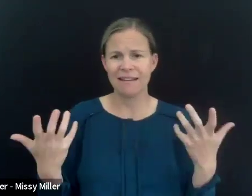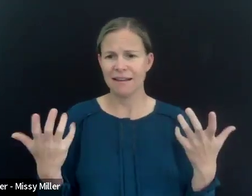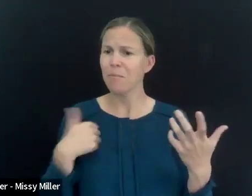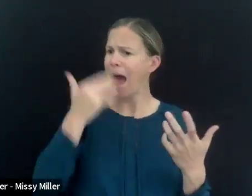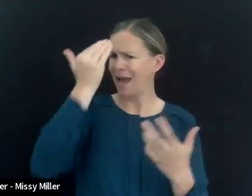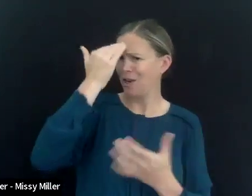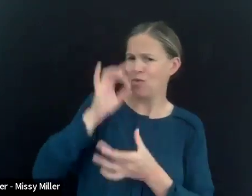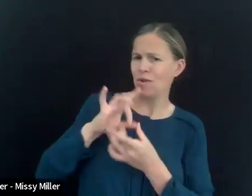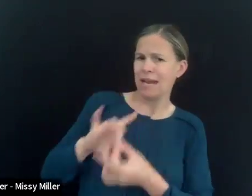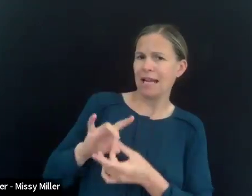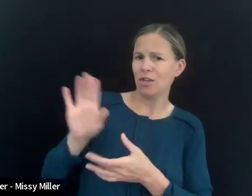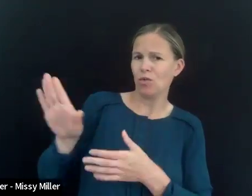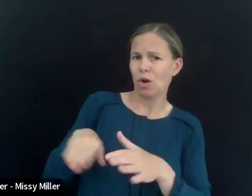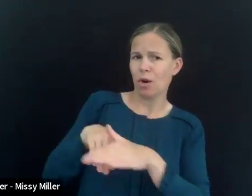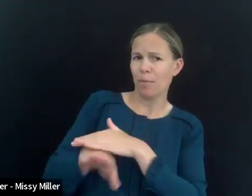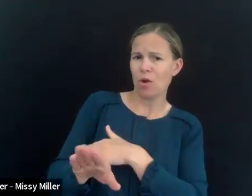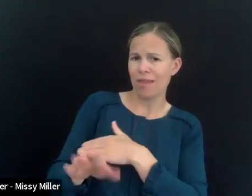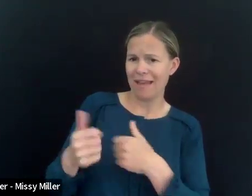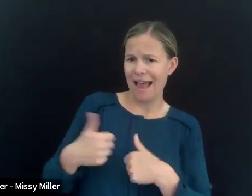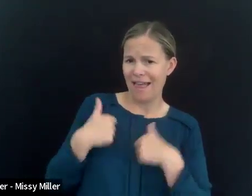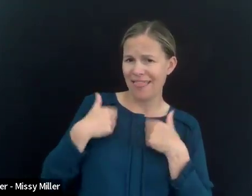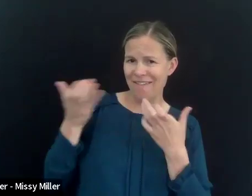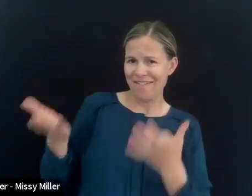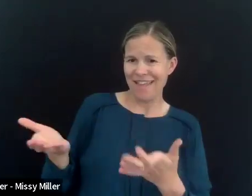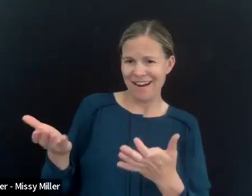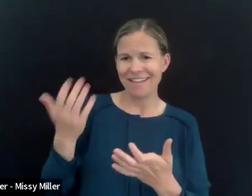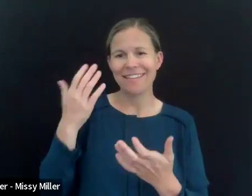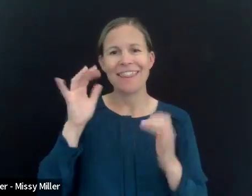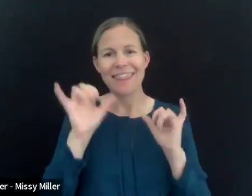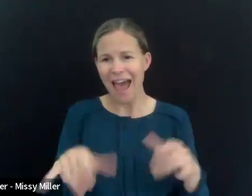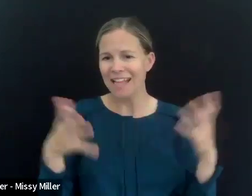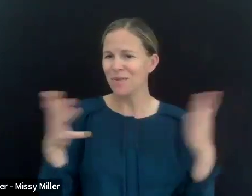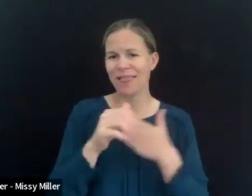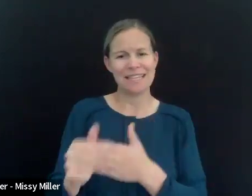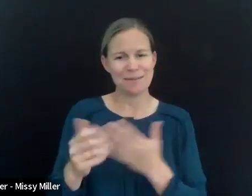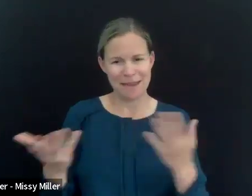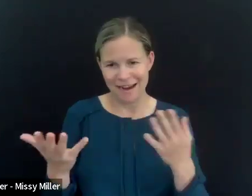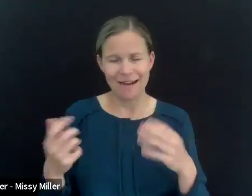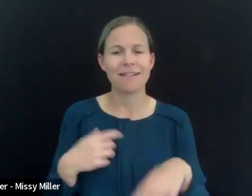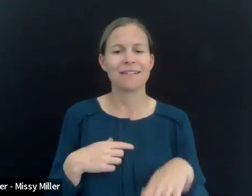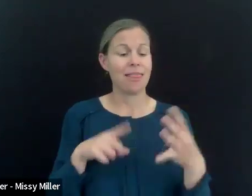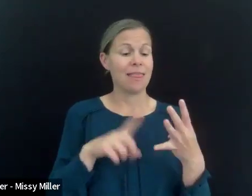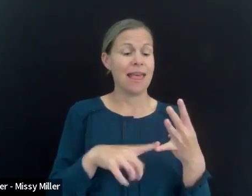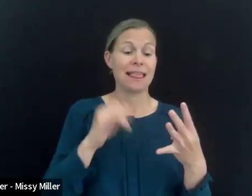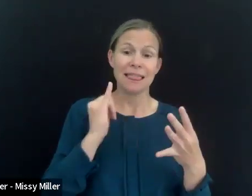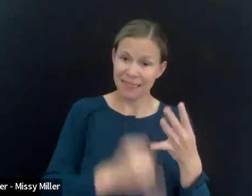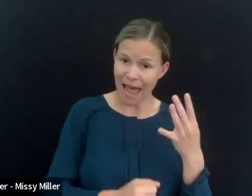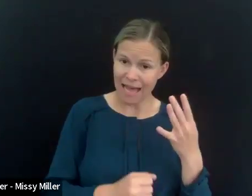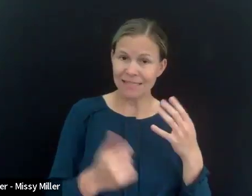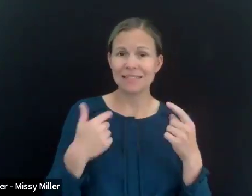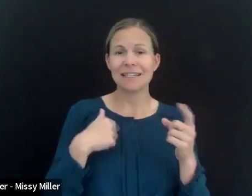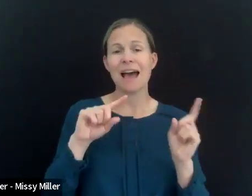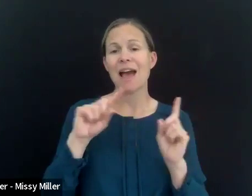birthing is part of what leads me here. Finally, then, I went to law